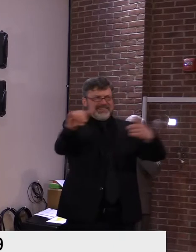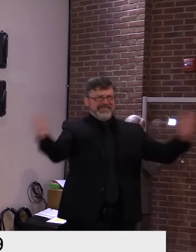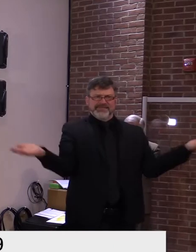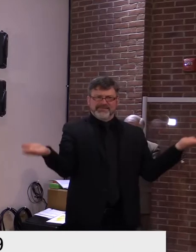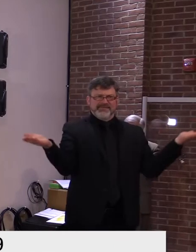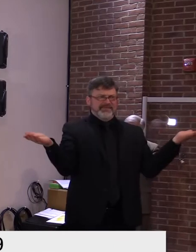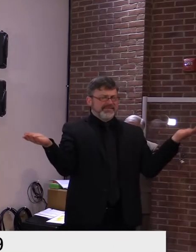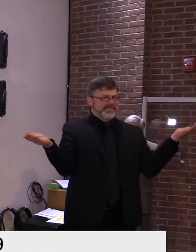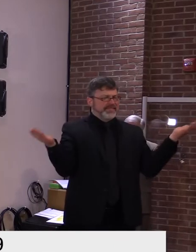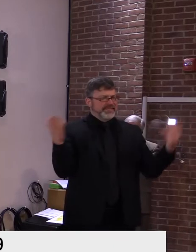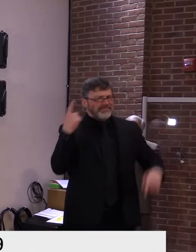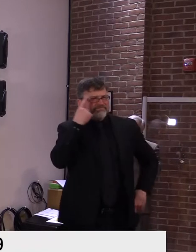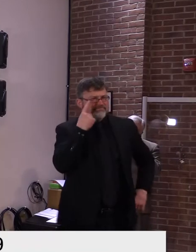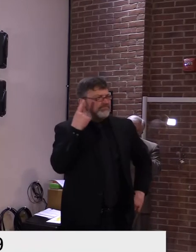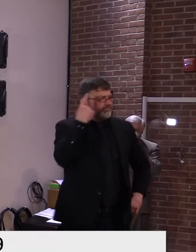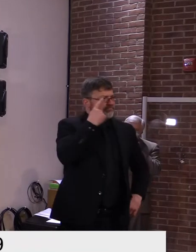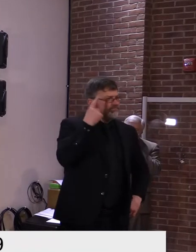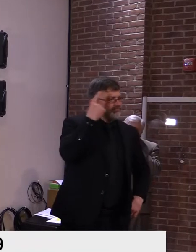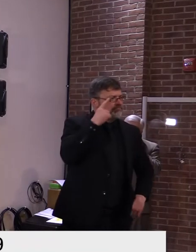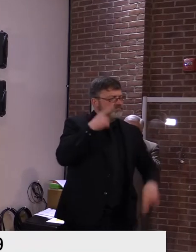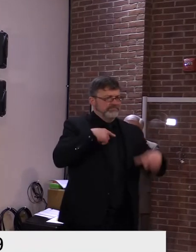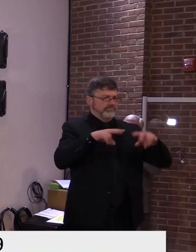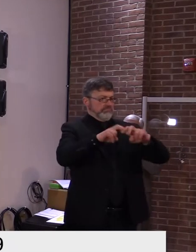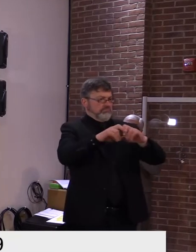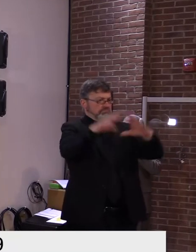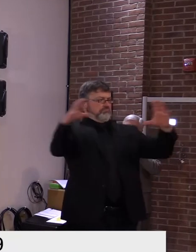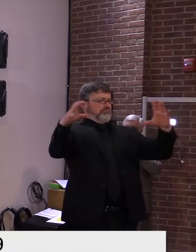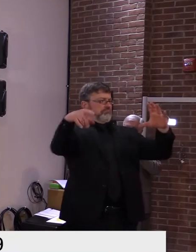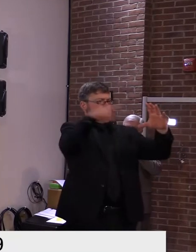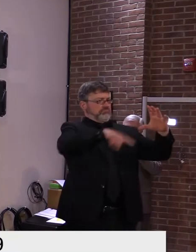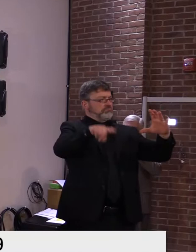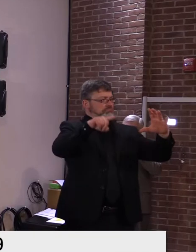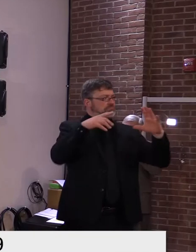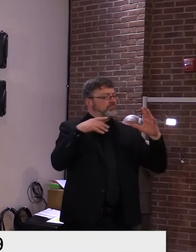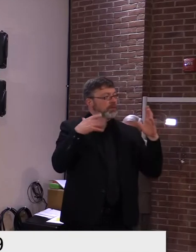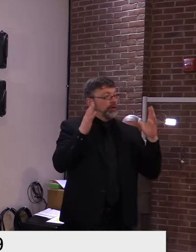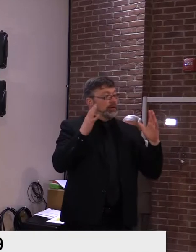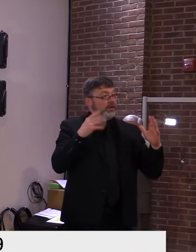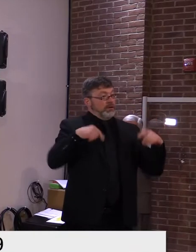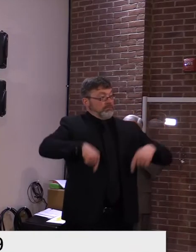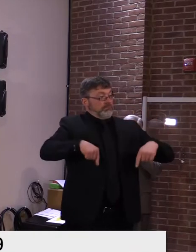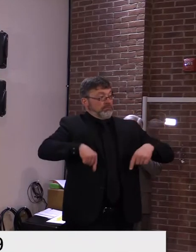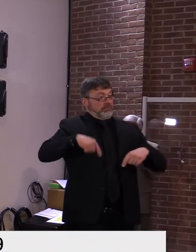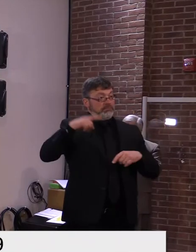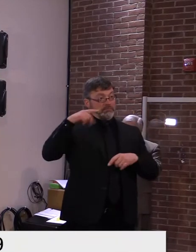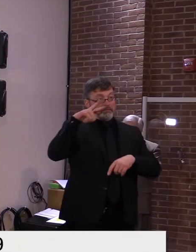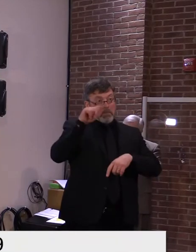complex. Our efforts to vaccinate Vermonters is a race against what